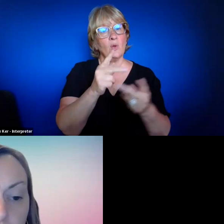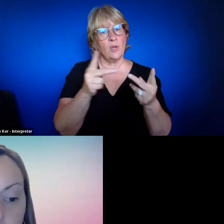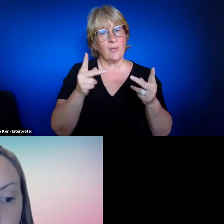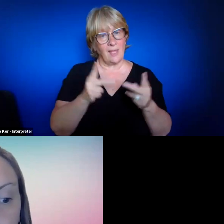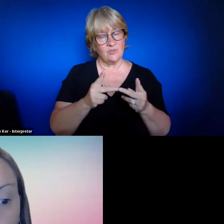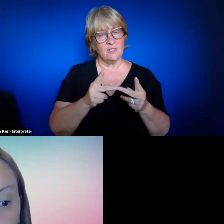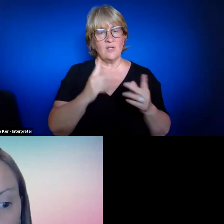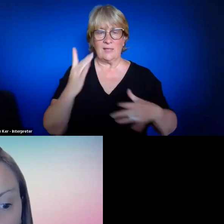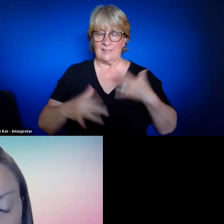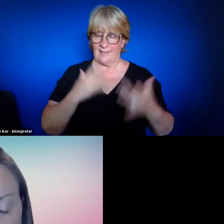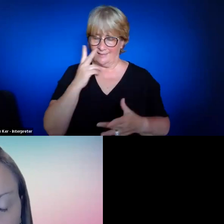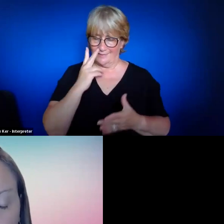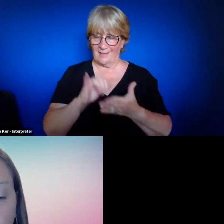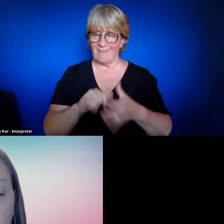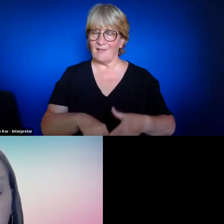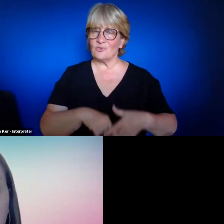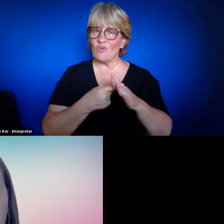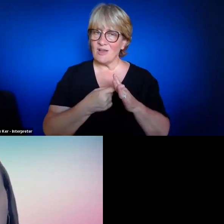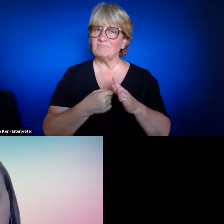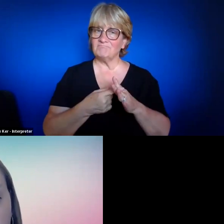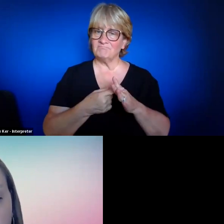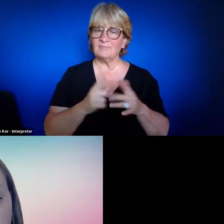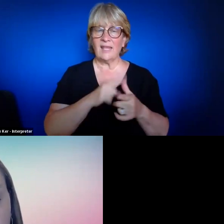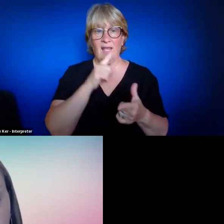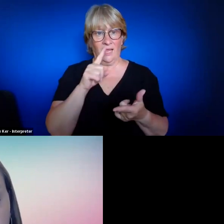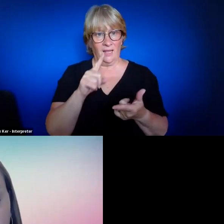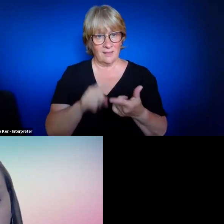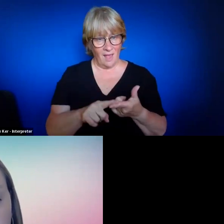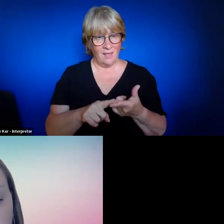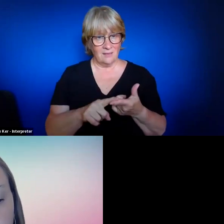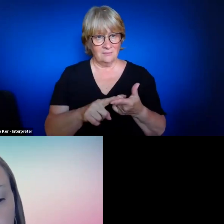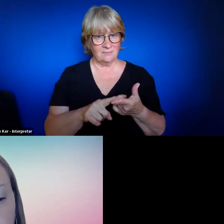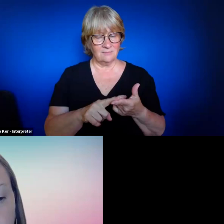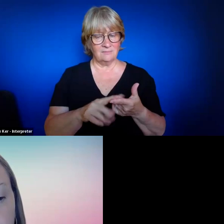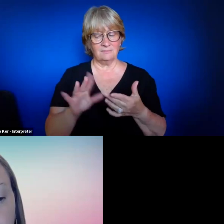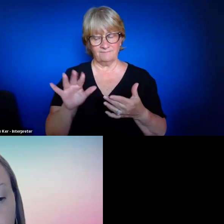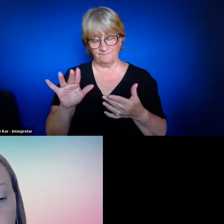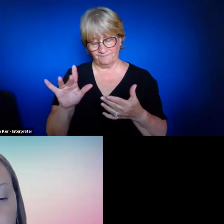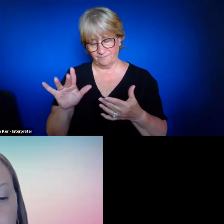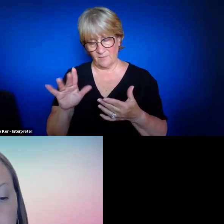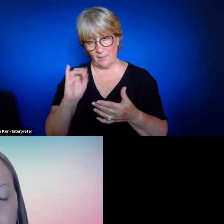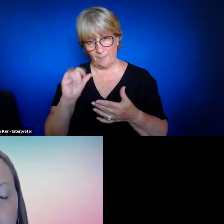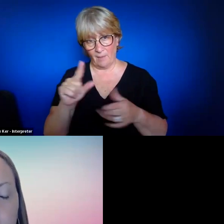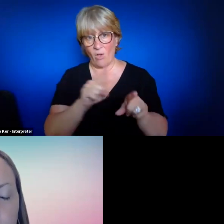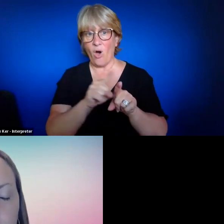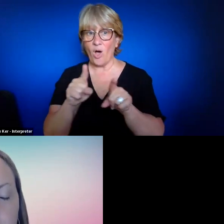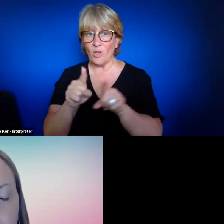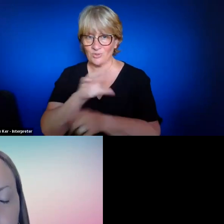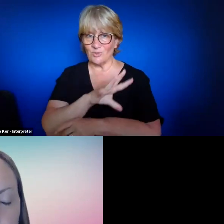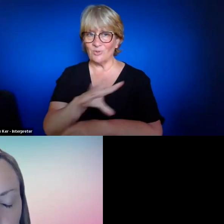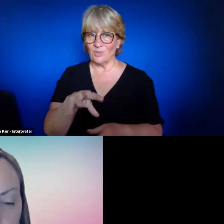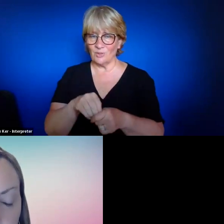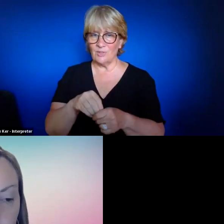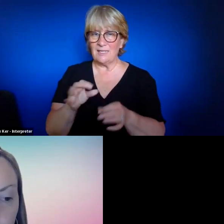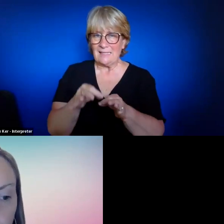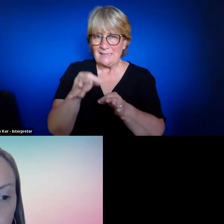So excited to see that start. And then the bill also did include an